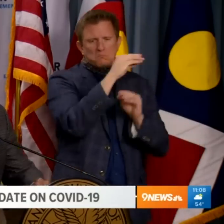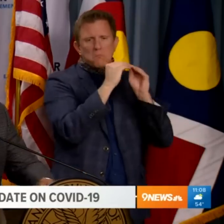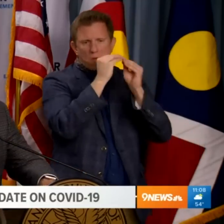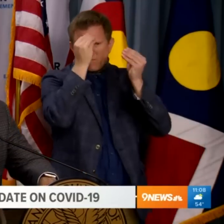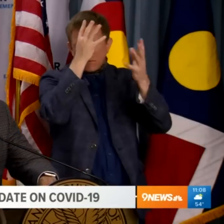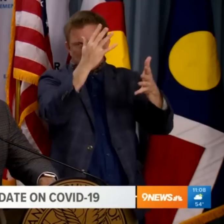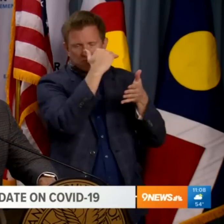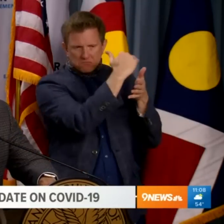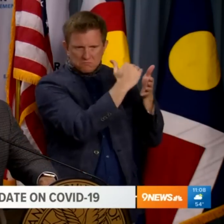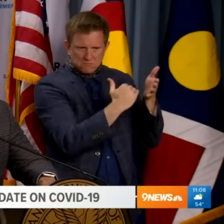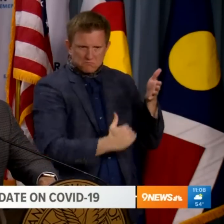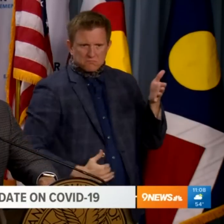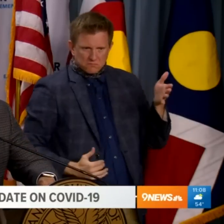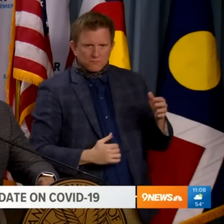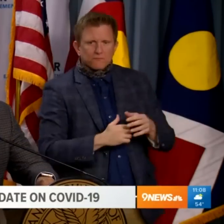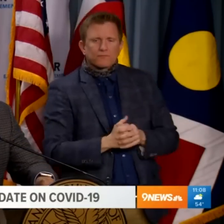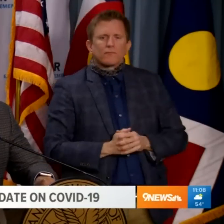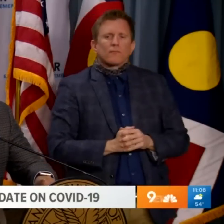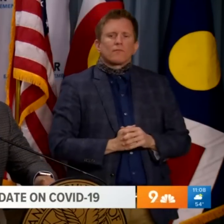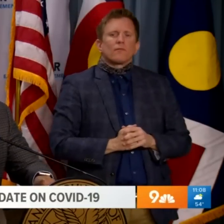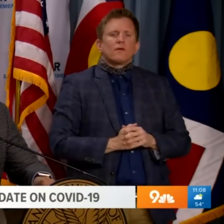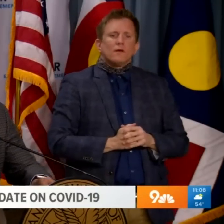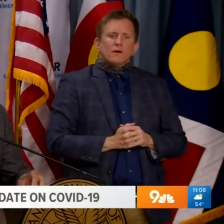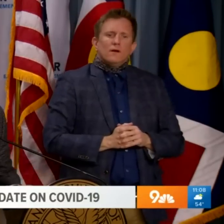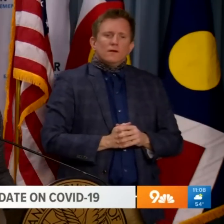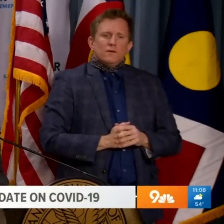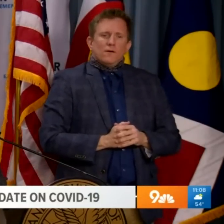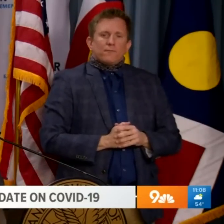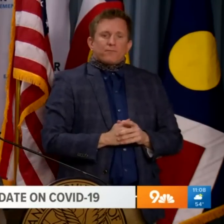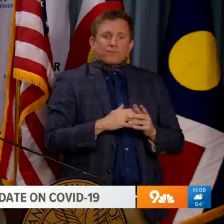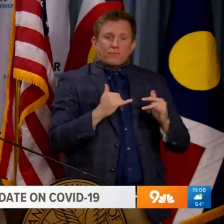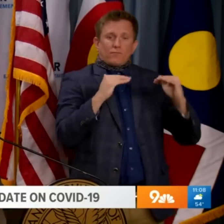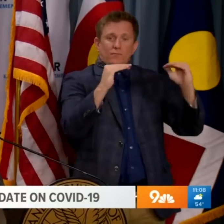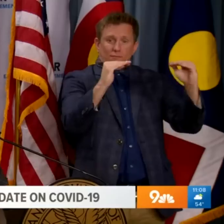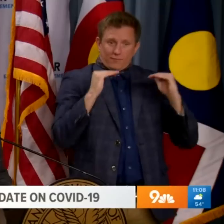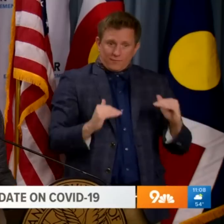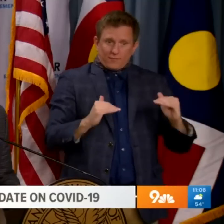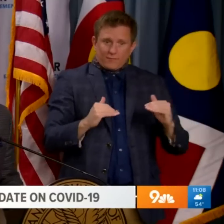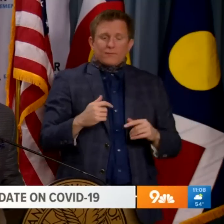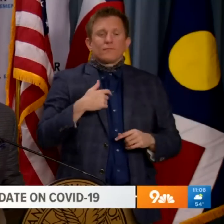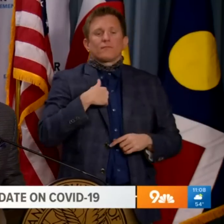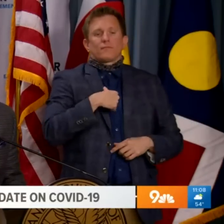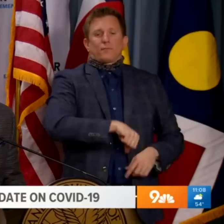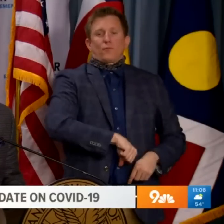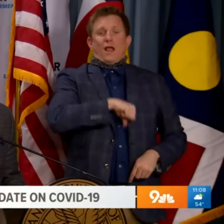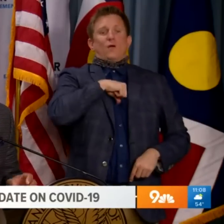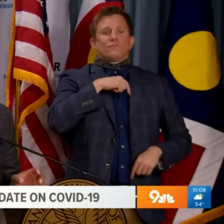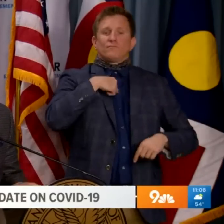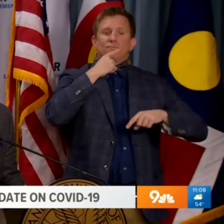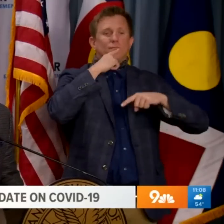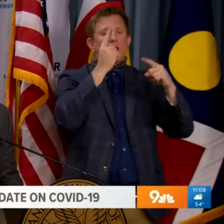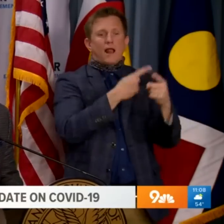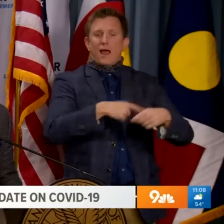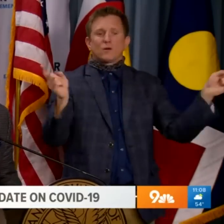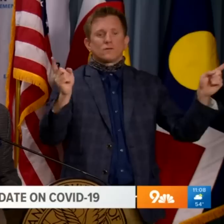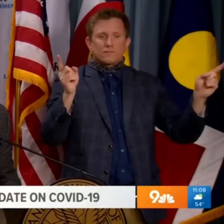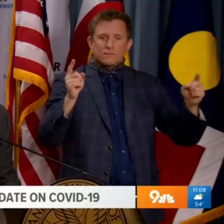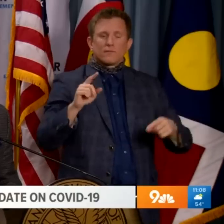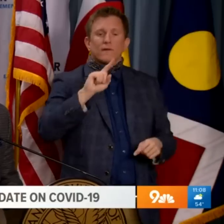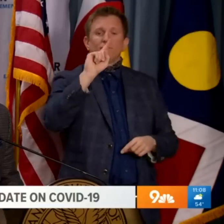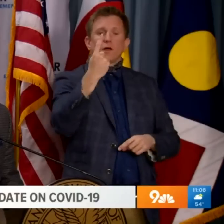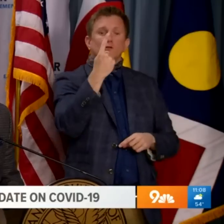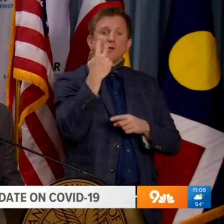www.cityofdenvergolf.com to get more information on that. And I believe the private sector golf courses have shown us a lot of best practices on how we can keep